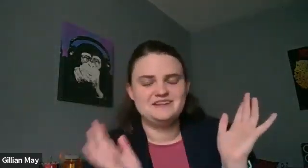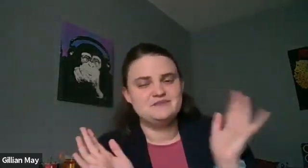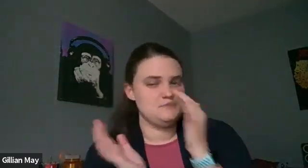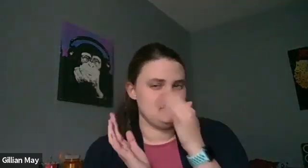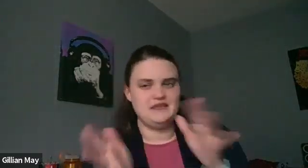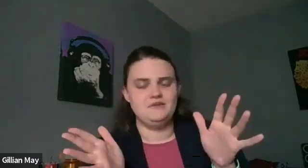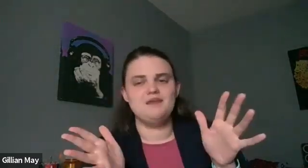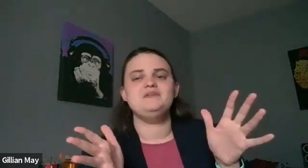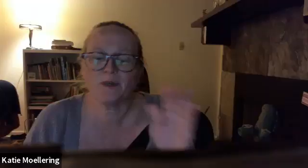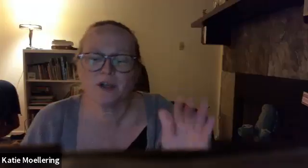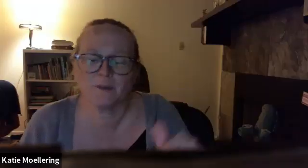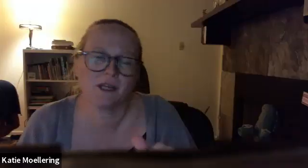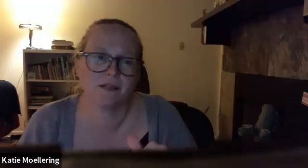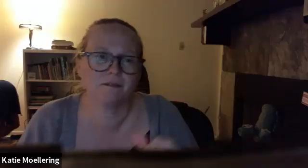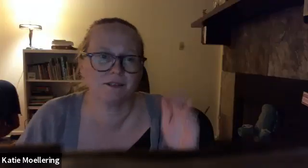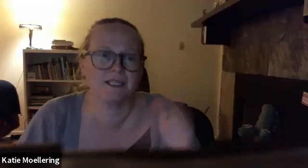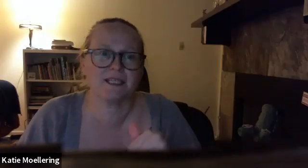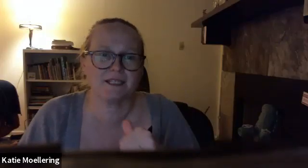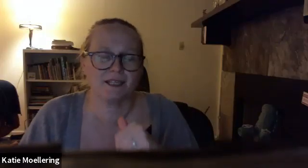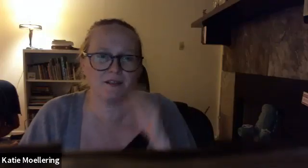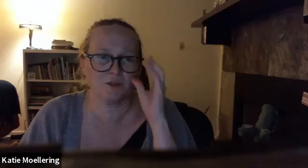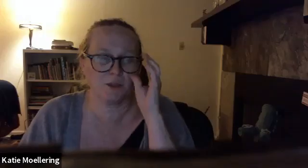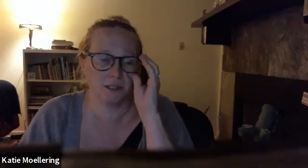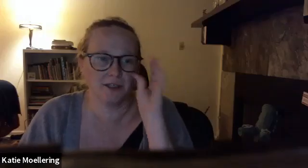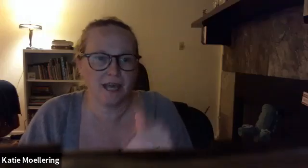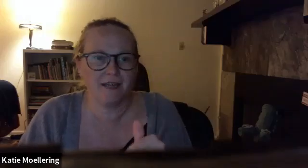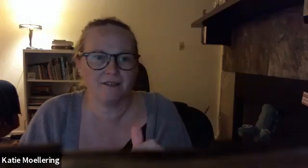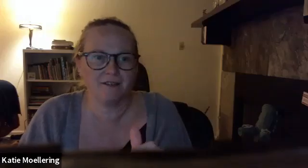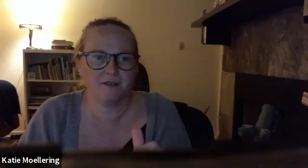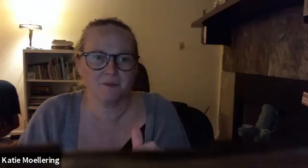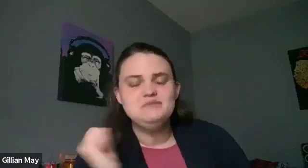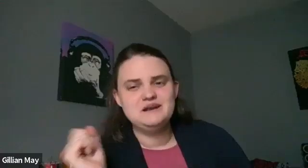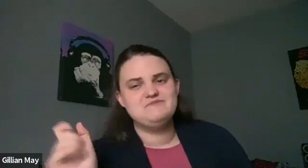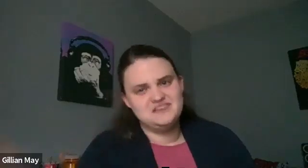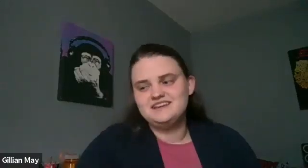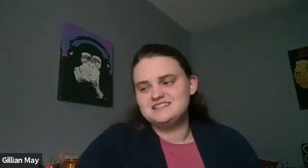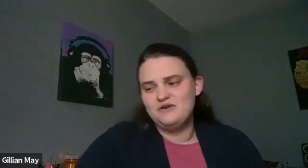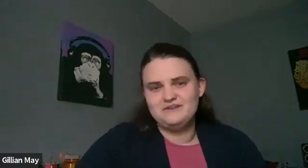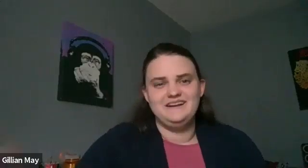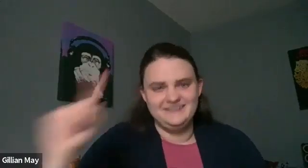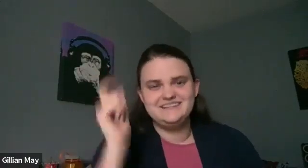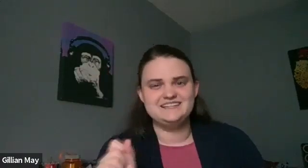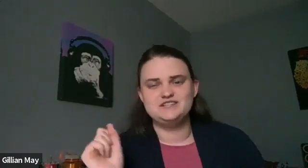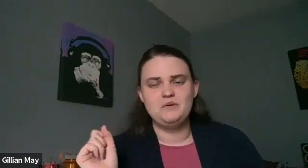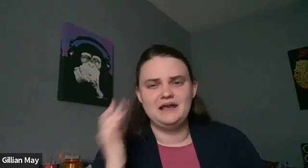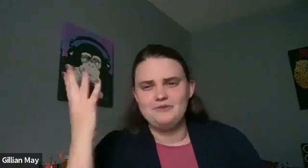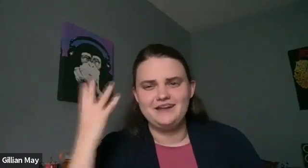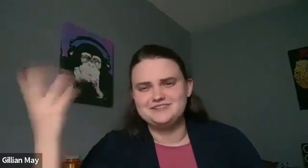something, but really I'm not. No, but we talked about that list that you were going to look at. That's probably what I'm thinking is over here is going, oh my gosh, all